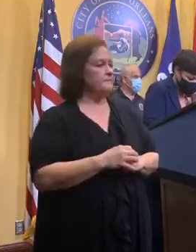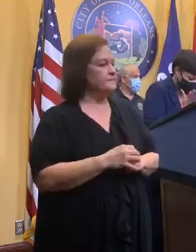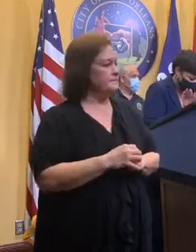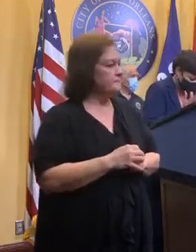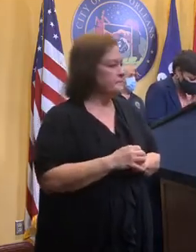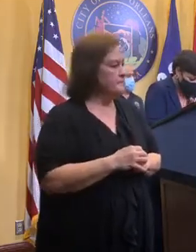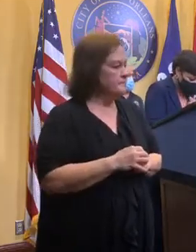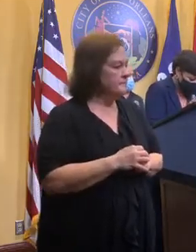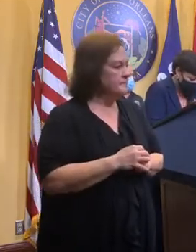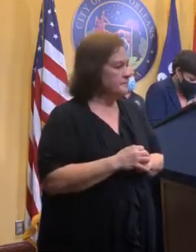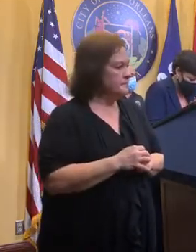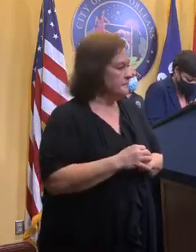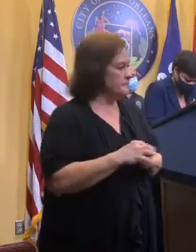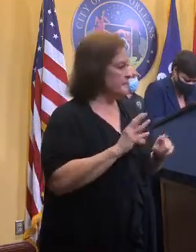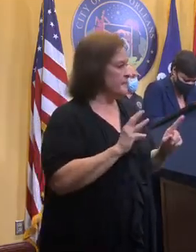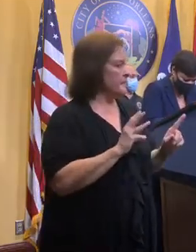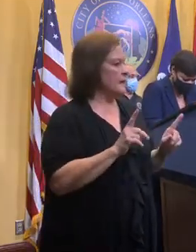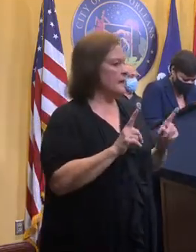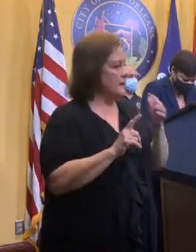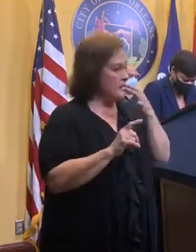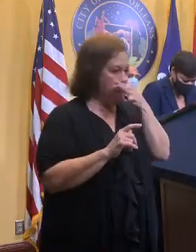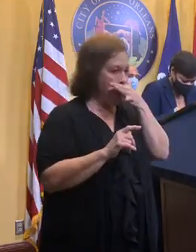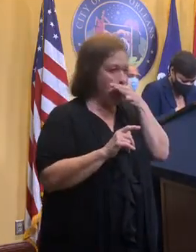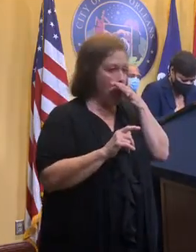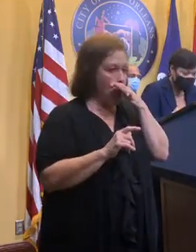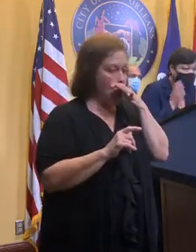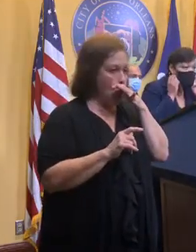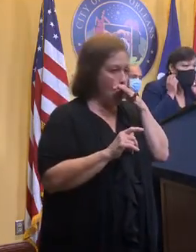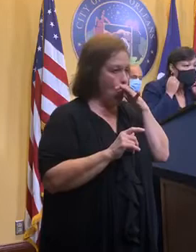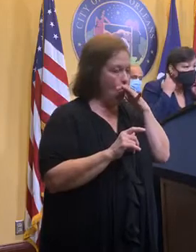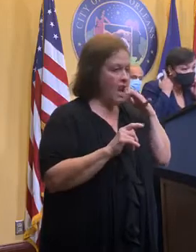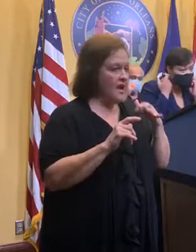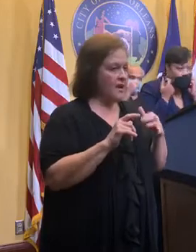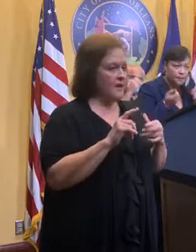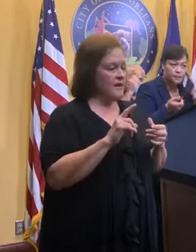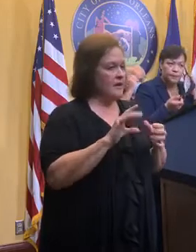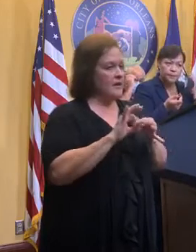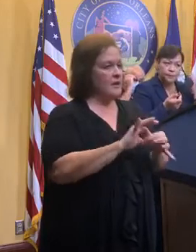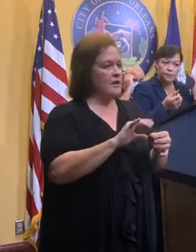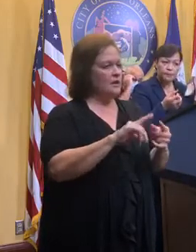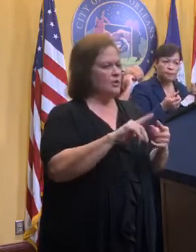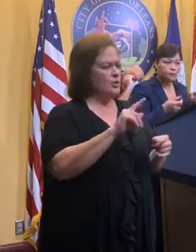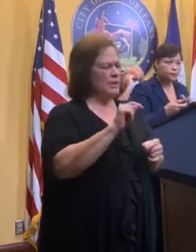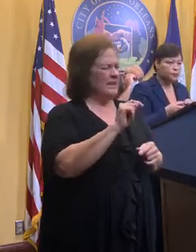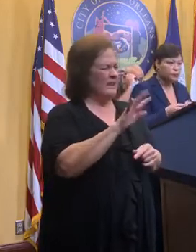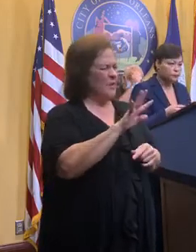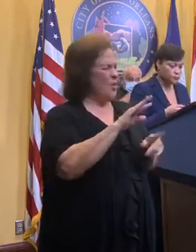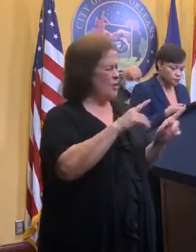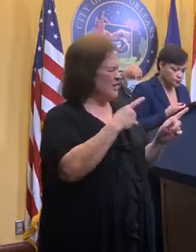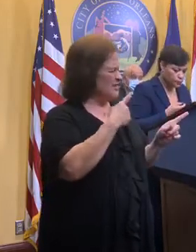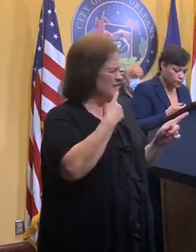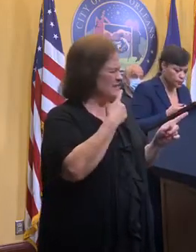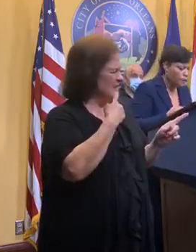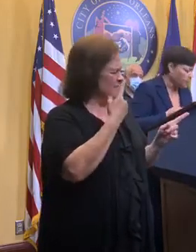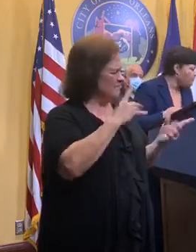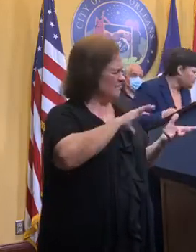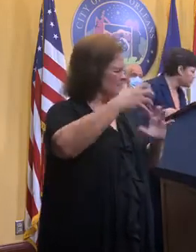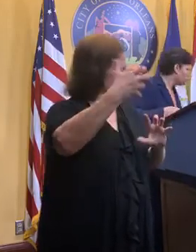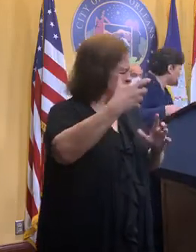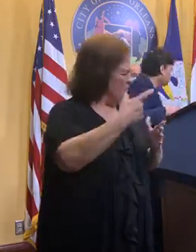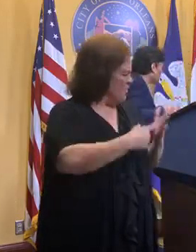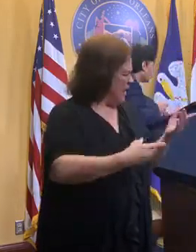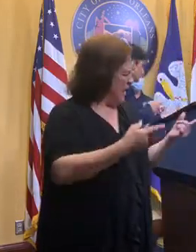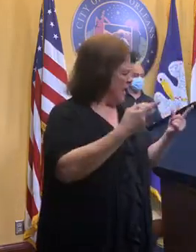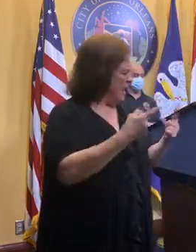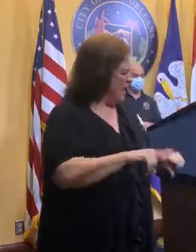you, Madam Mayor. WWL? Either Mr. Clavon or Mr. Turner, in regards to T4, I know you said a trip. Do we know what caused the